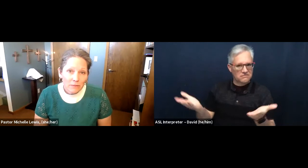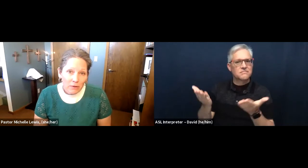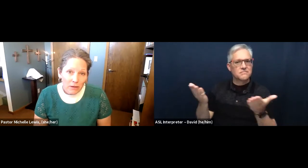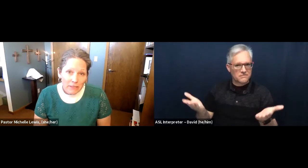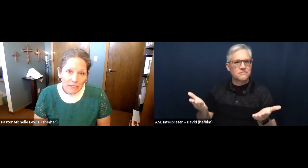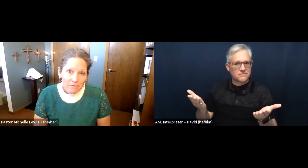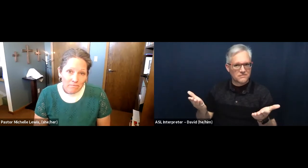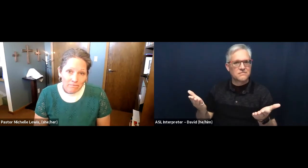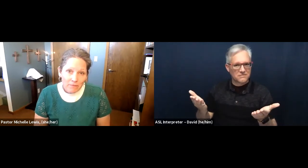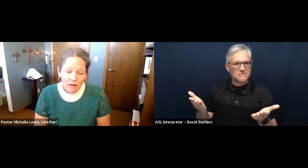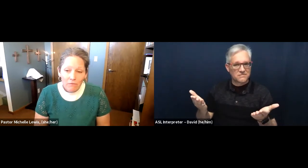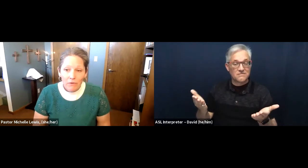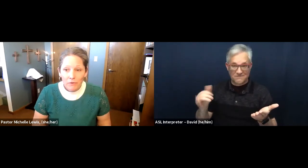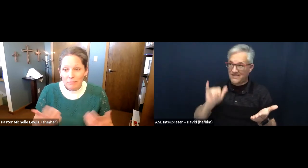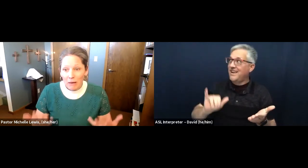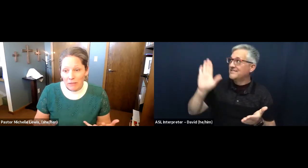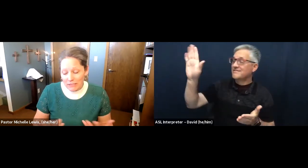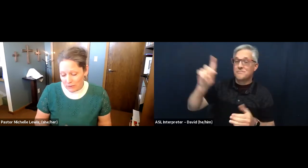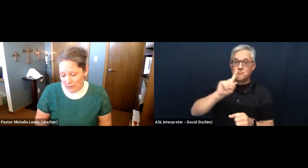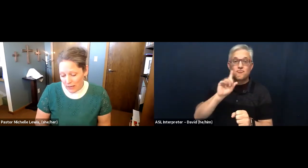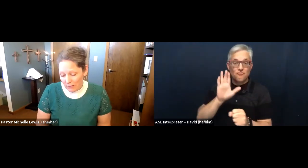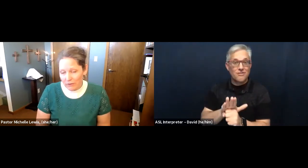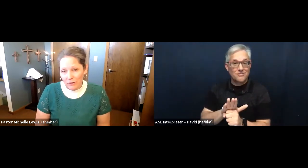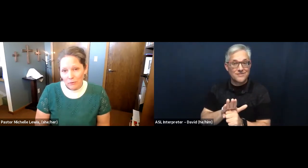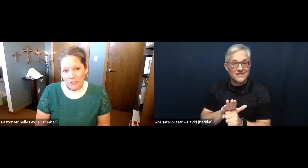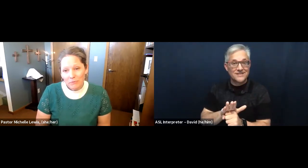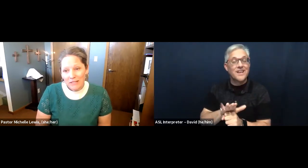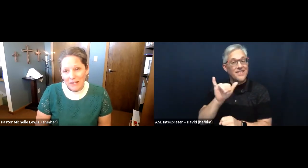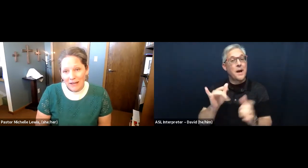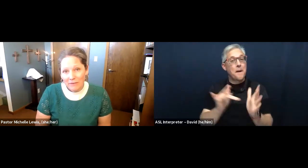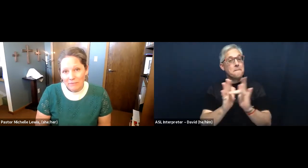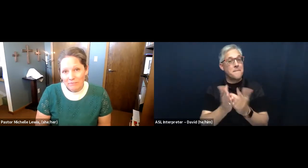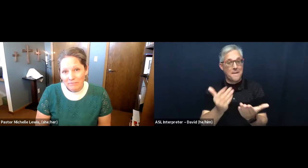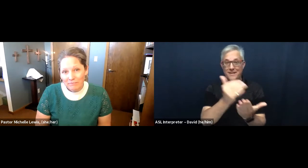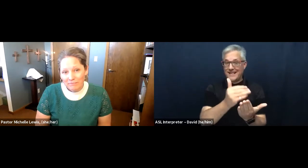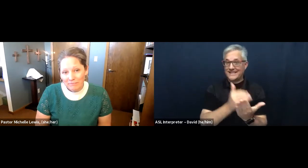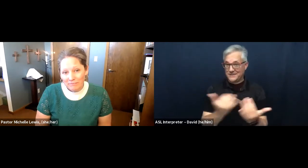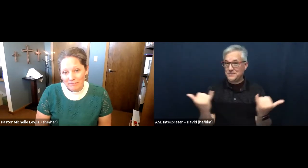This is the promise of those Bible lessons we have in our worship today.